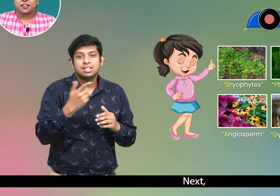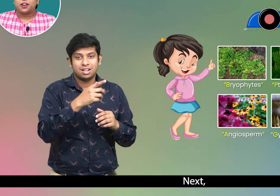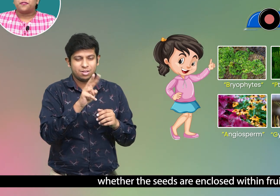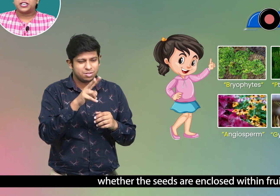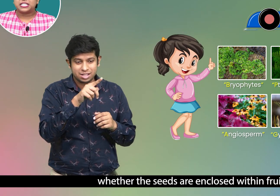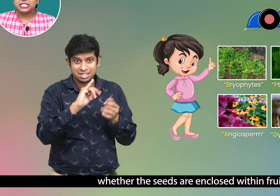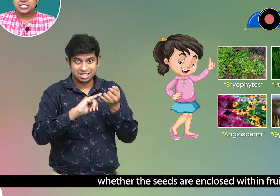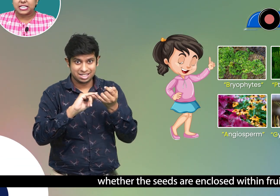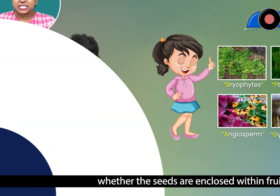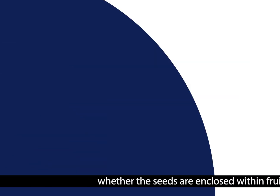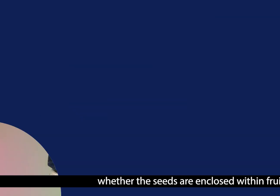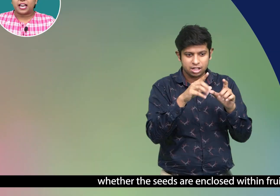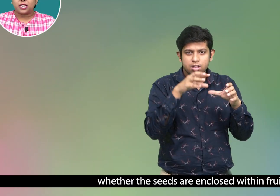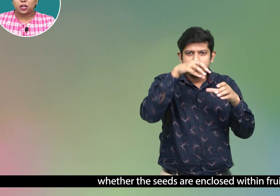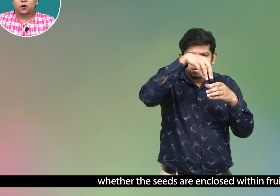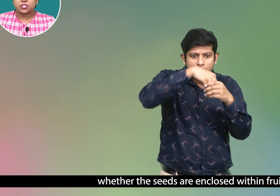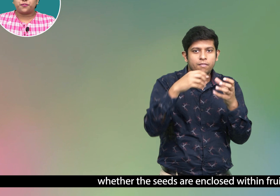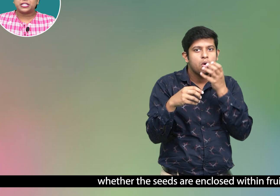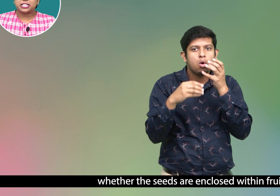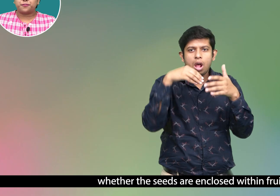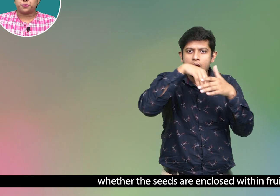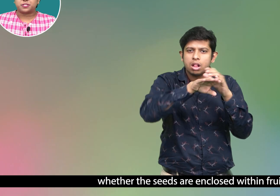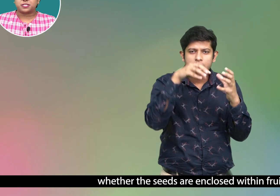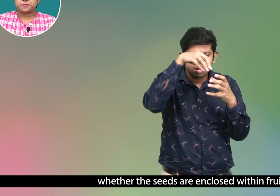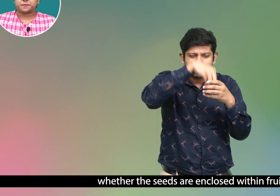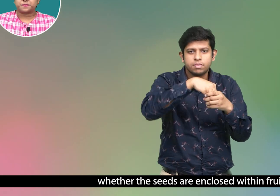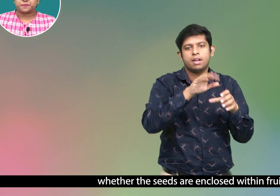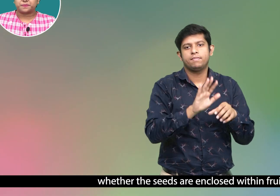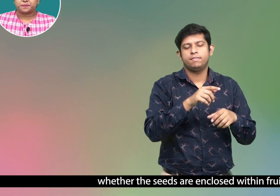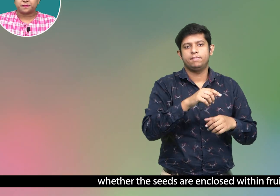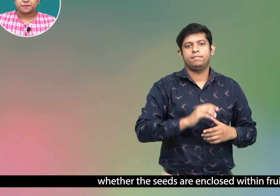Next, whether the seeds are enclosed within fruits.